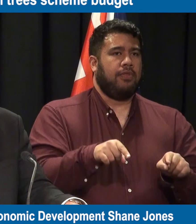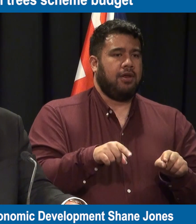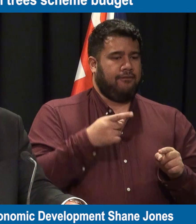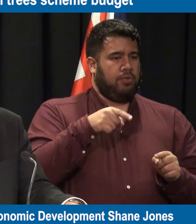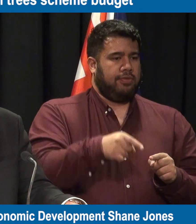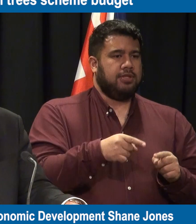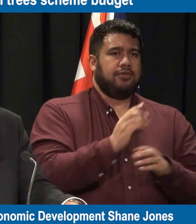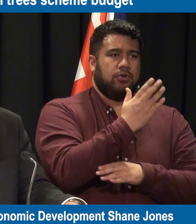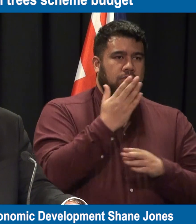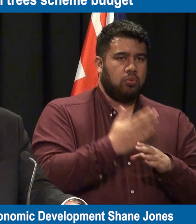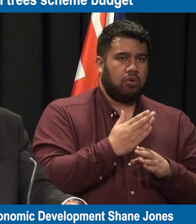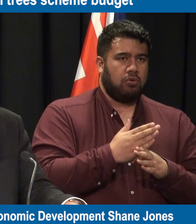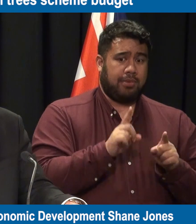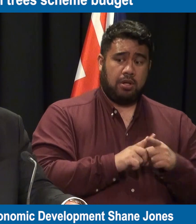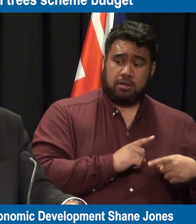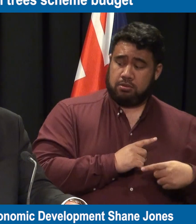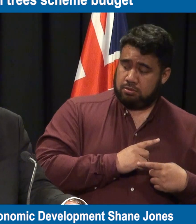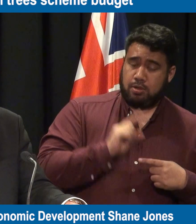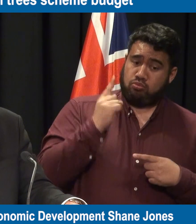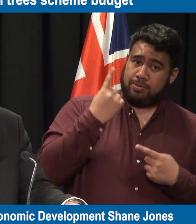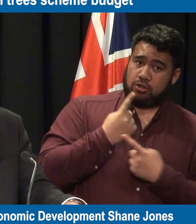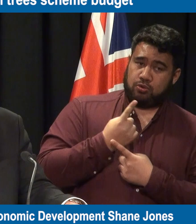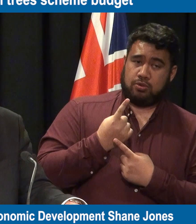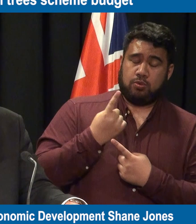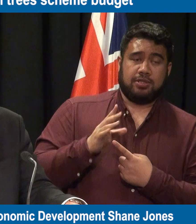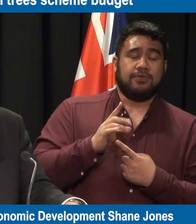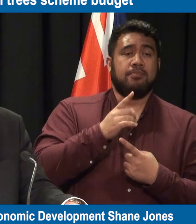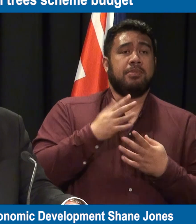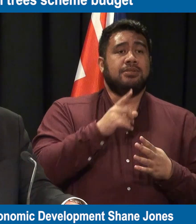indeed, as the Prime Minister said on numerous occasions, we want to focus on developing our own talent.